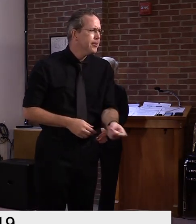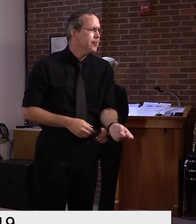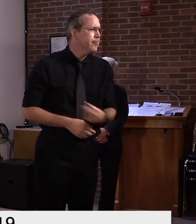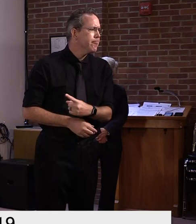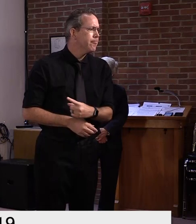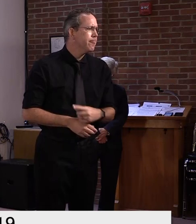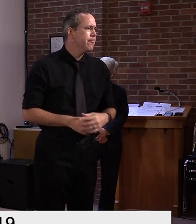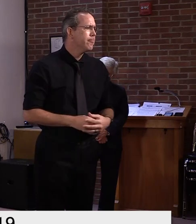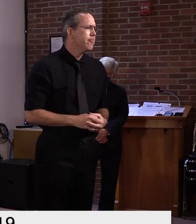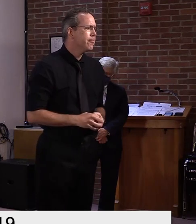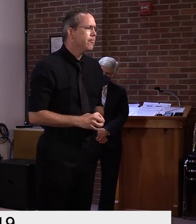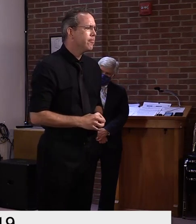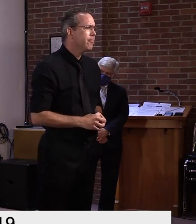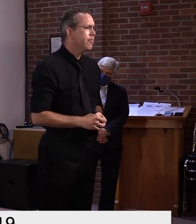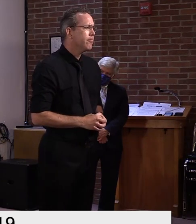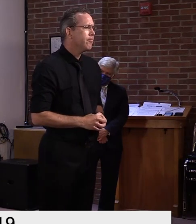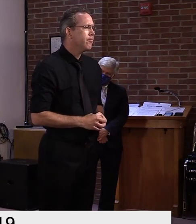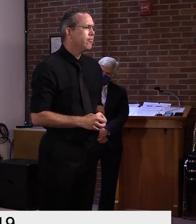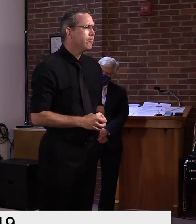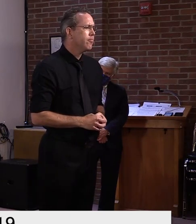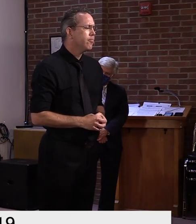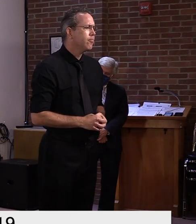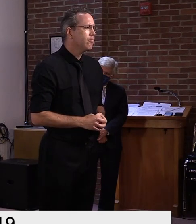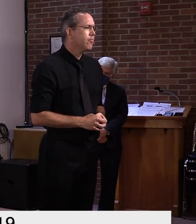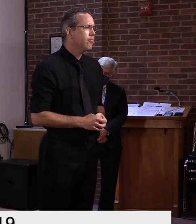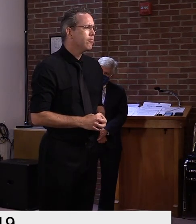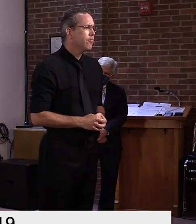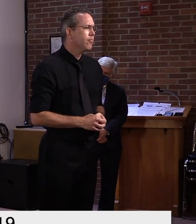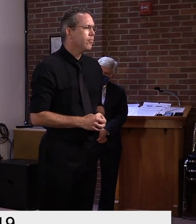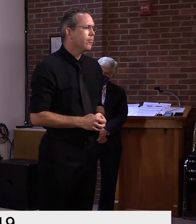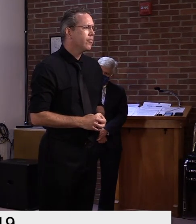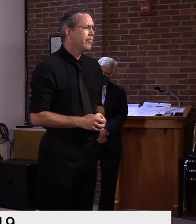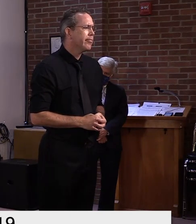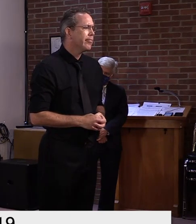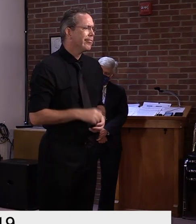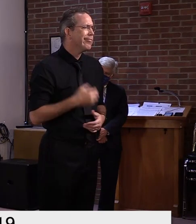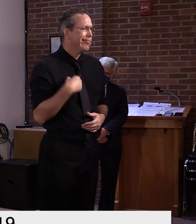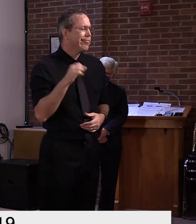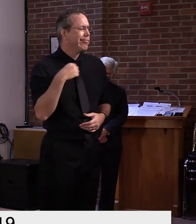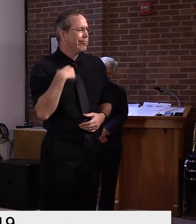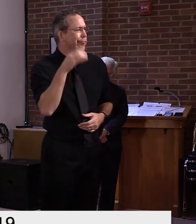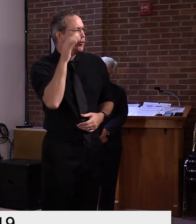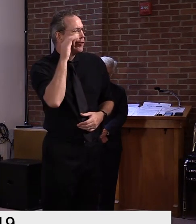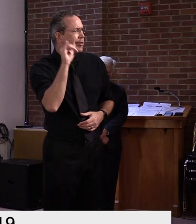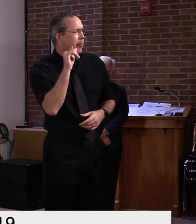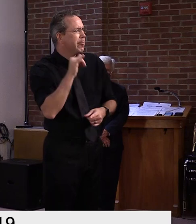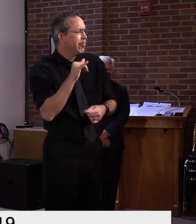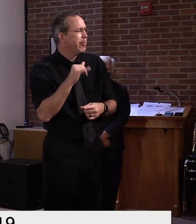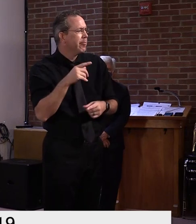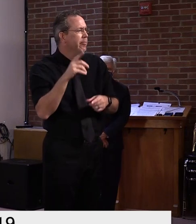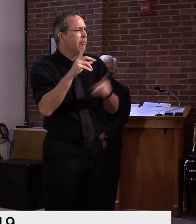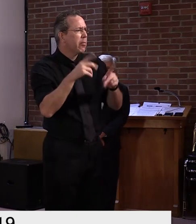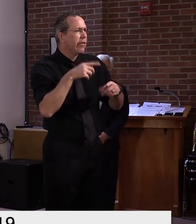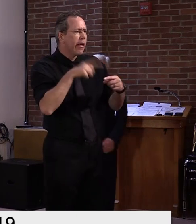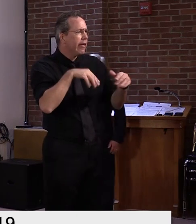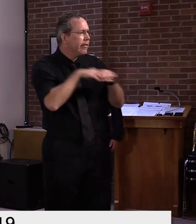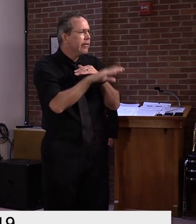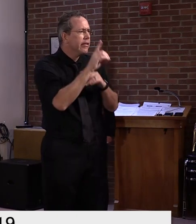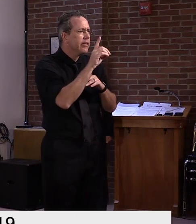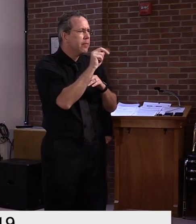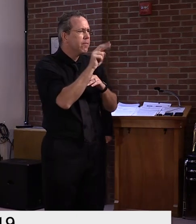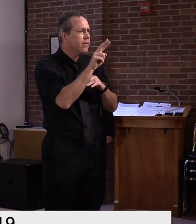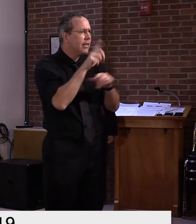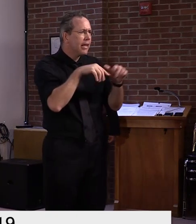problem where people cannot get in there. Yeah, we'll be talking about that next week. There'll